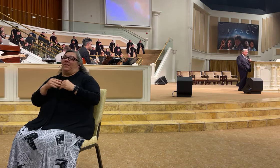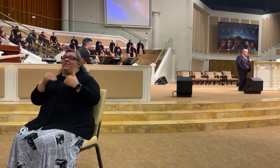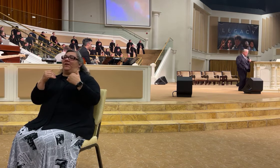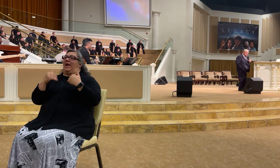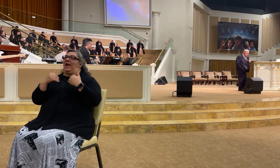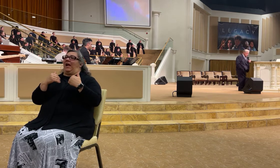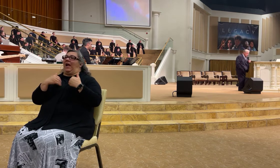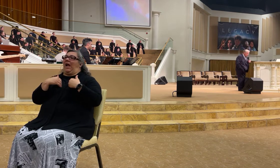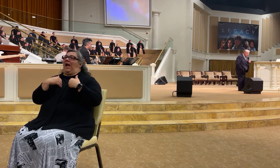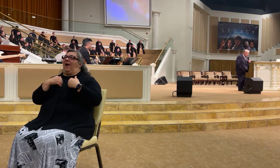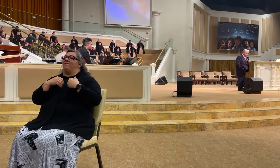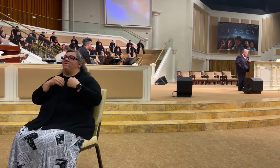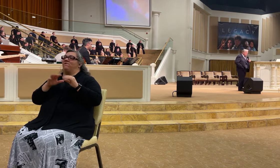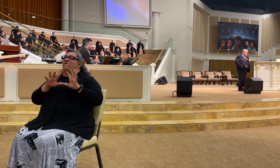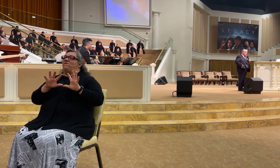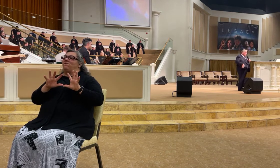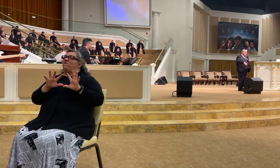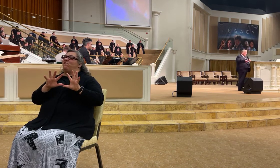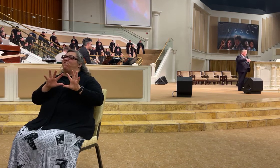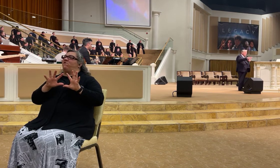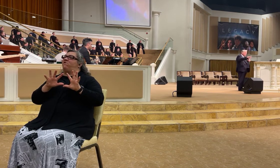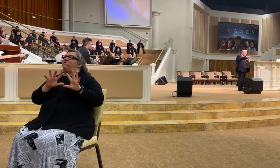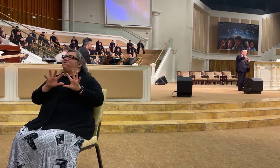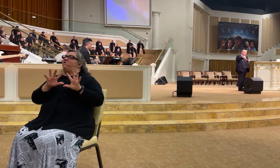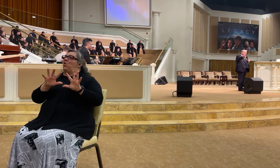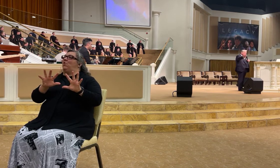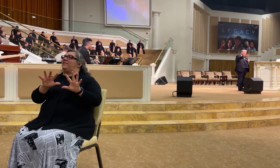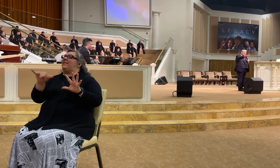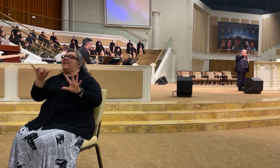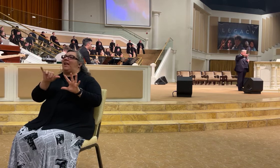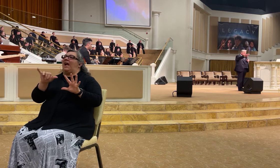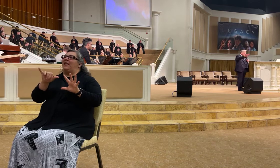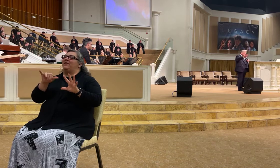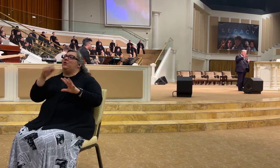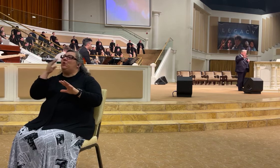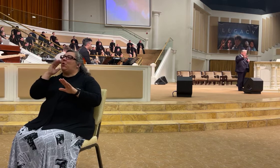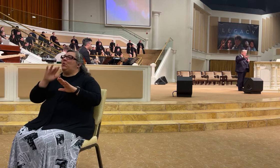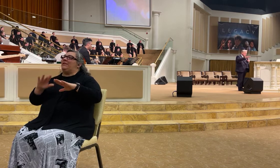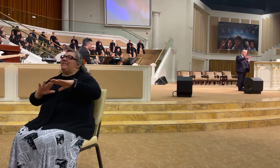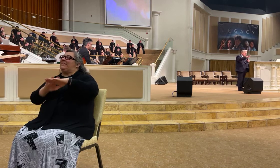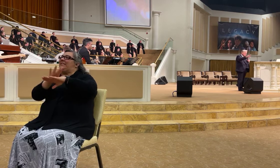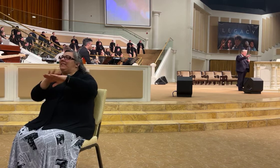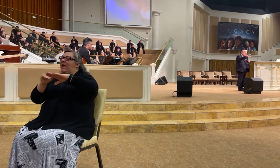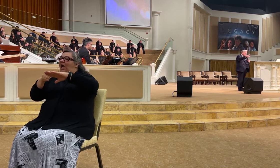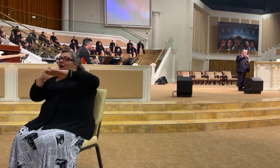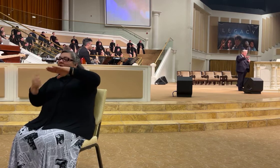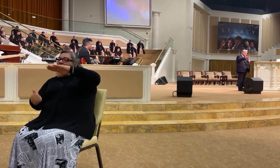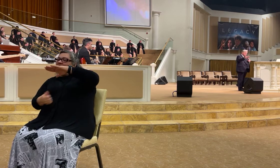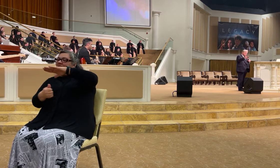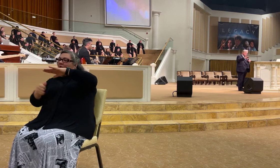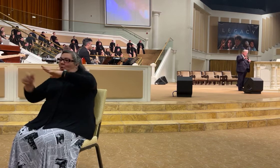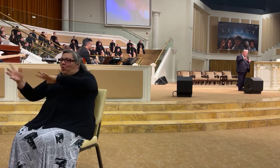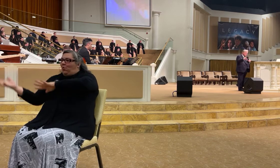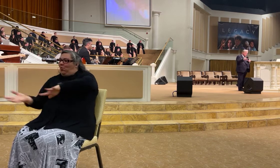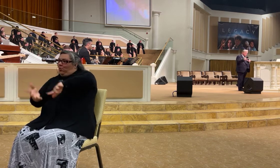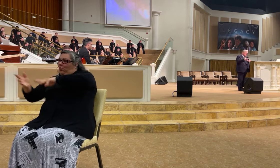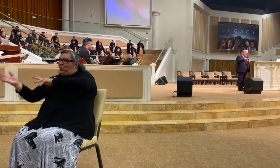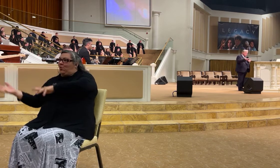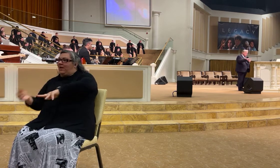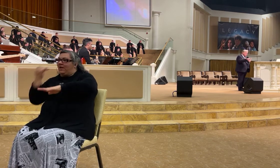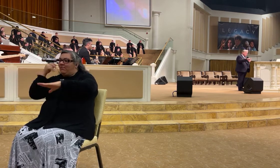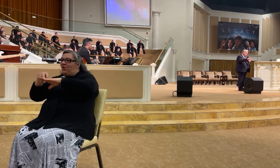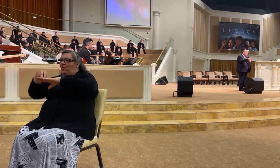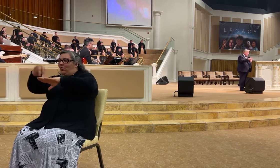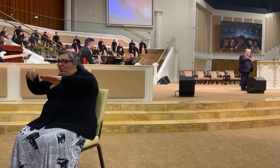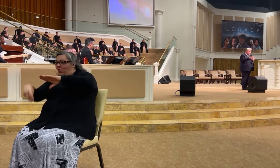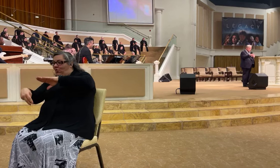there are forces like the swirling riptide and the sea. You can't, if you fall into it, you can't decide which